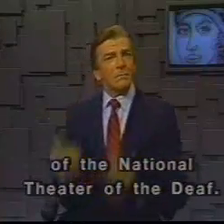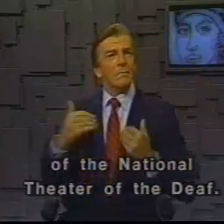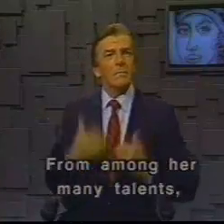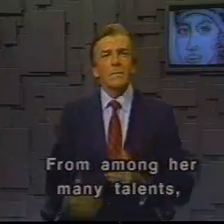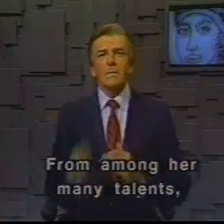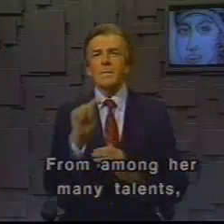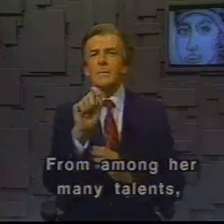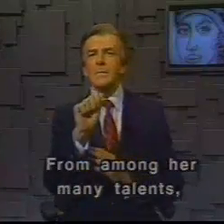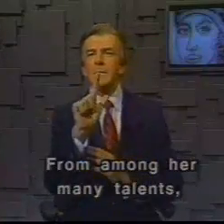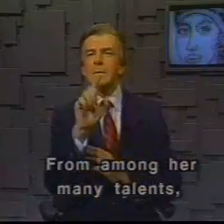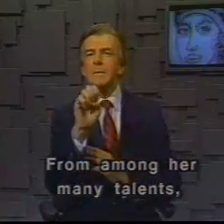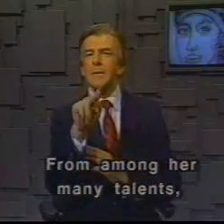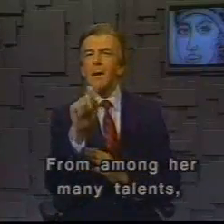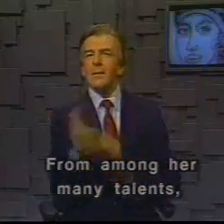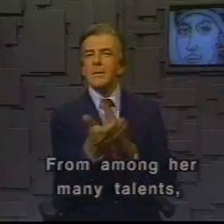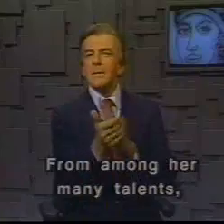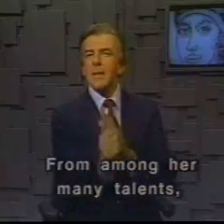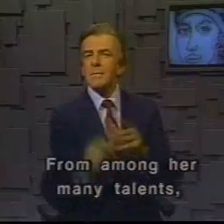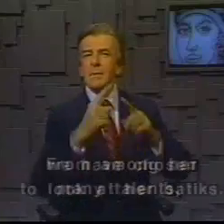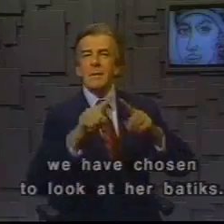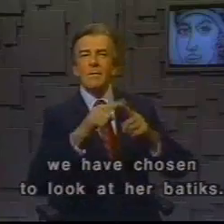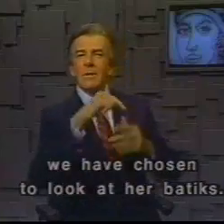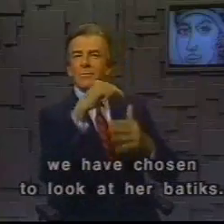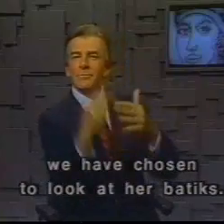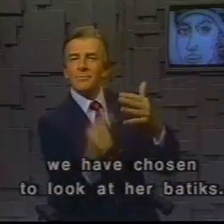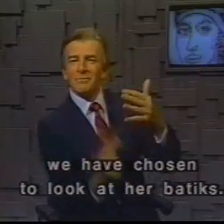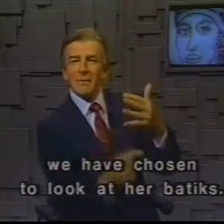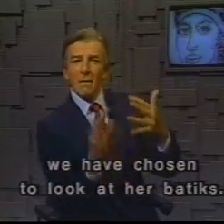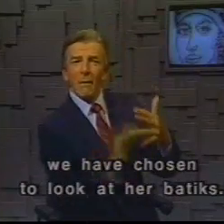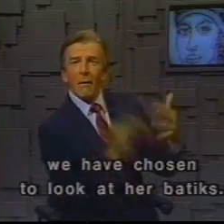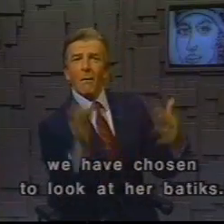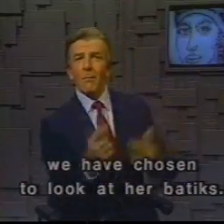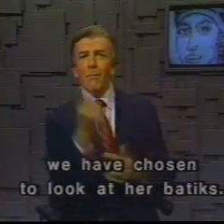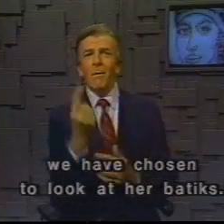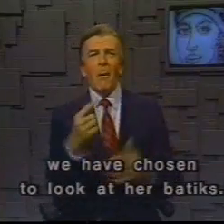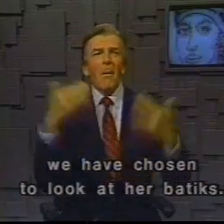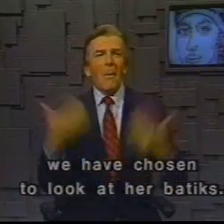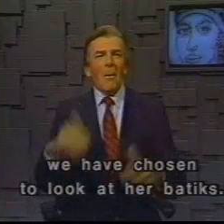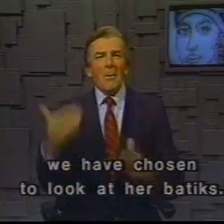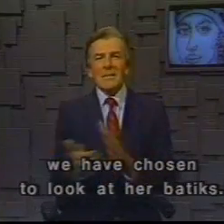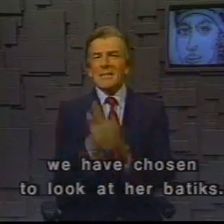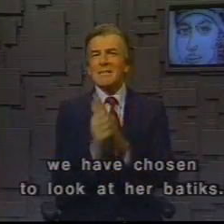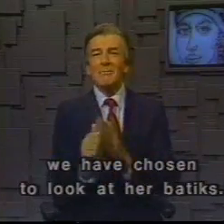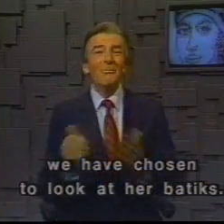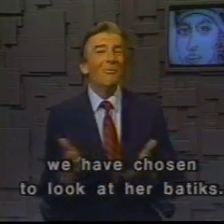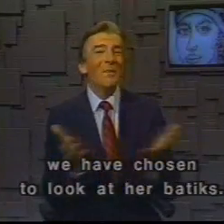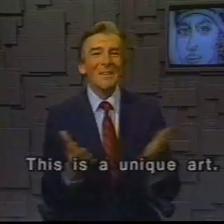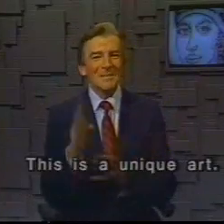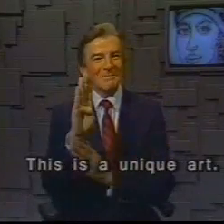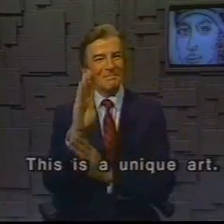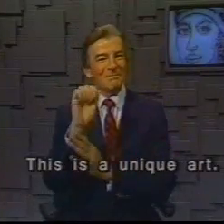From among her many talents, we've chosen to look at her batiks. This is a unique